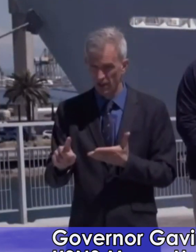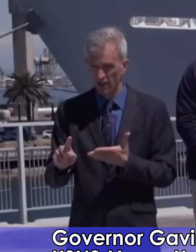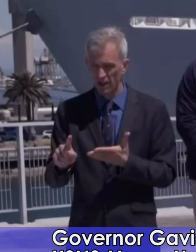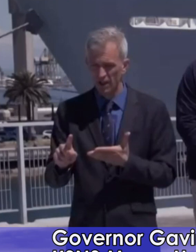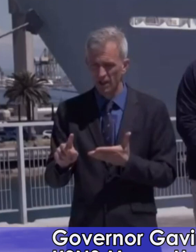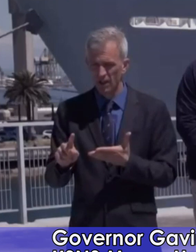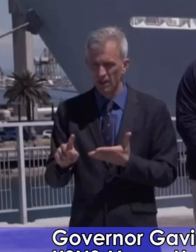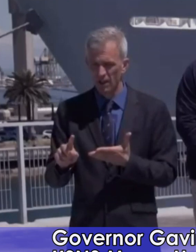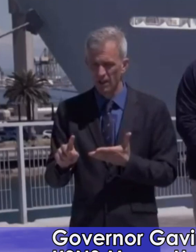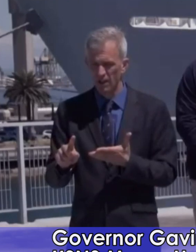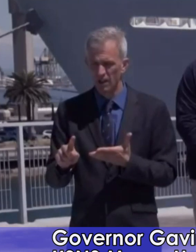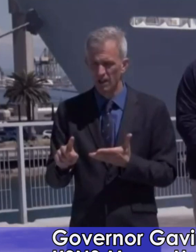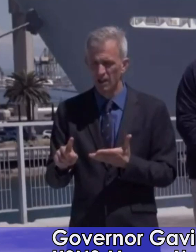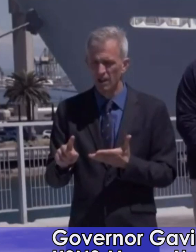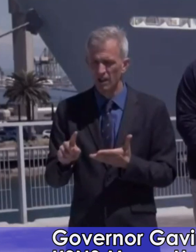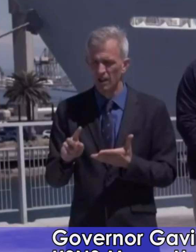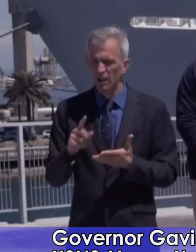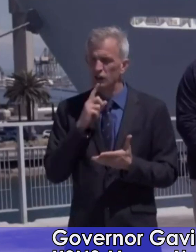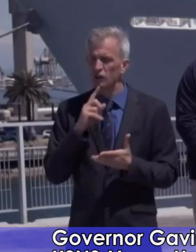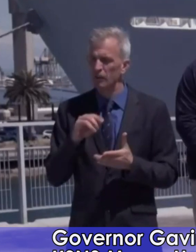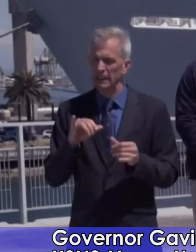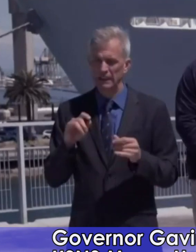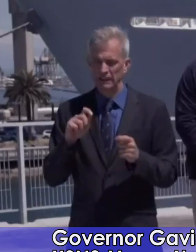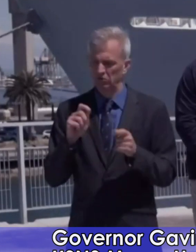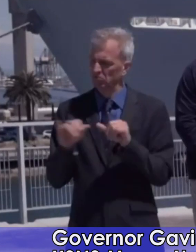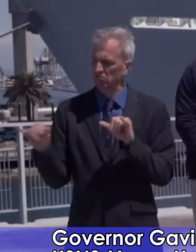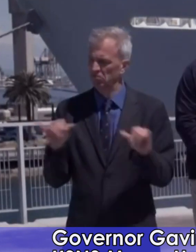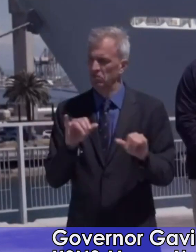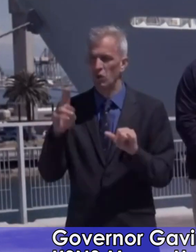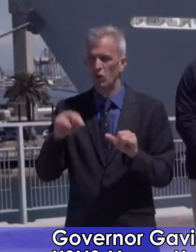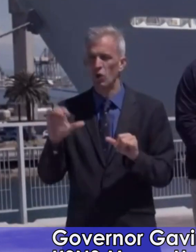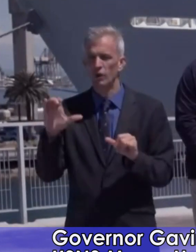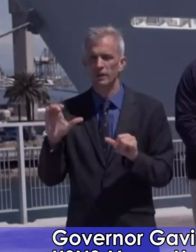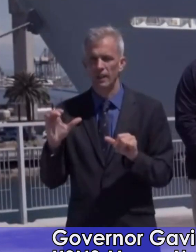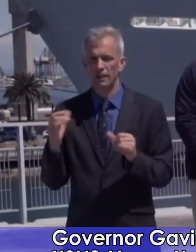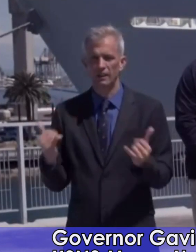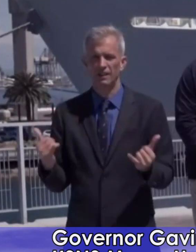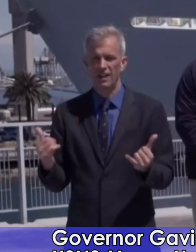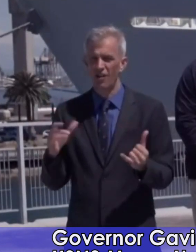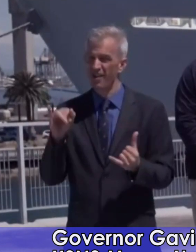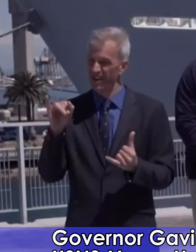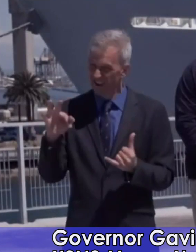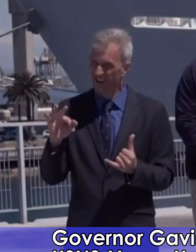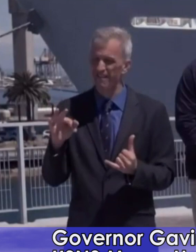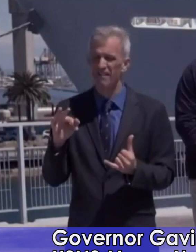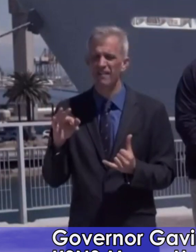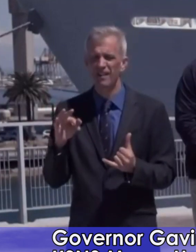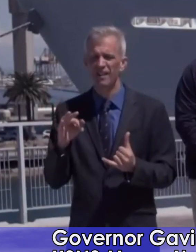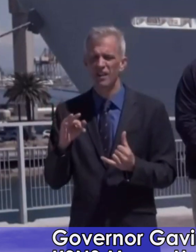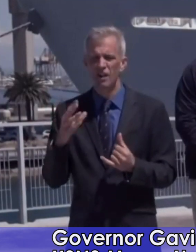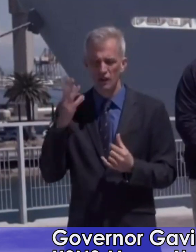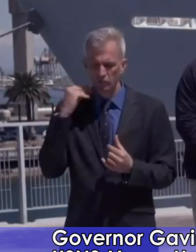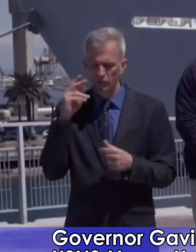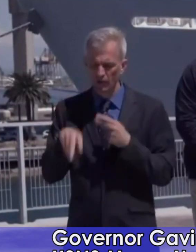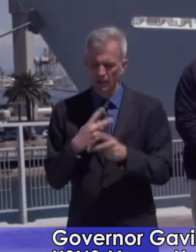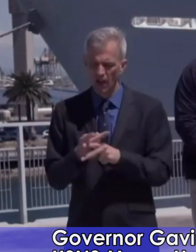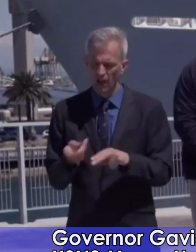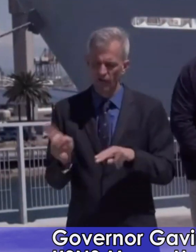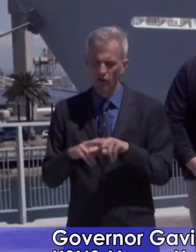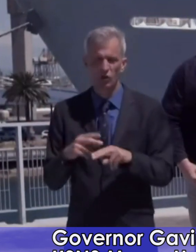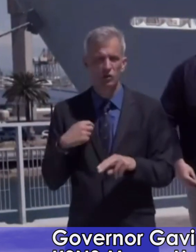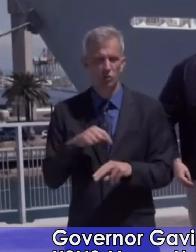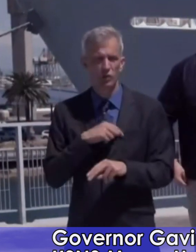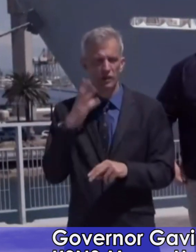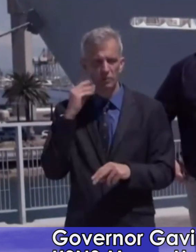in line with where New York City currently is, if they see the kind of increases they experienced yesterday. But Mayor, maybe you can talk